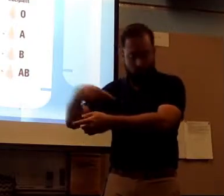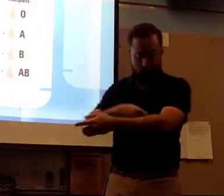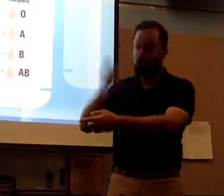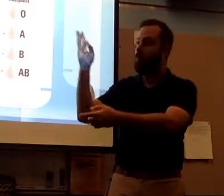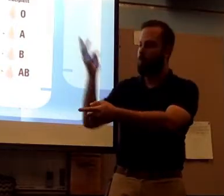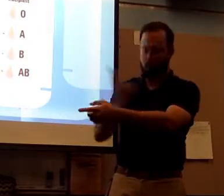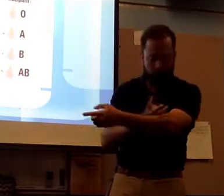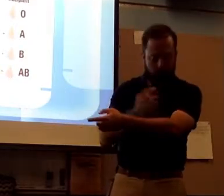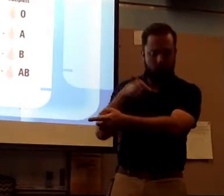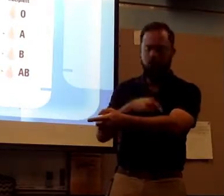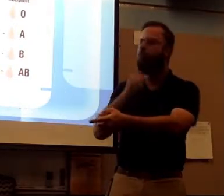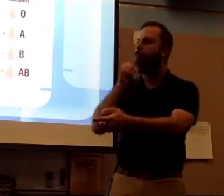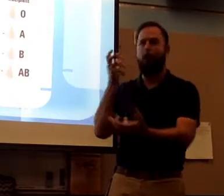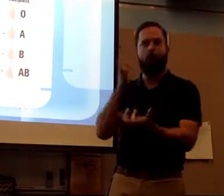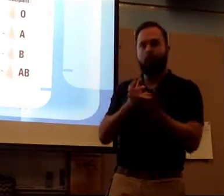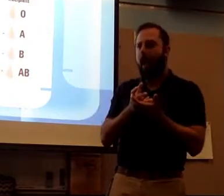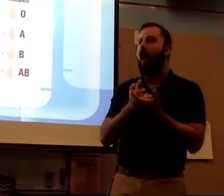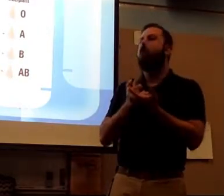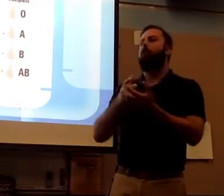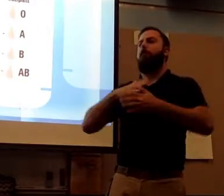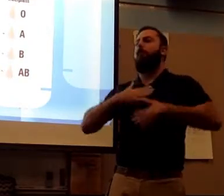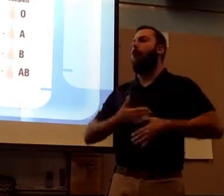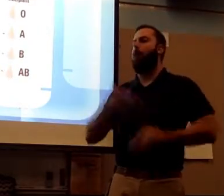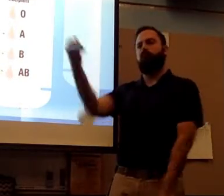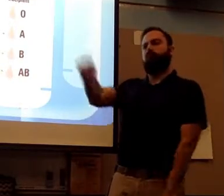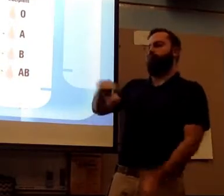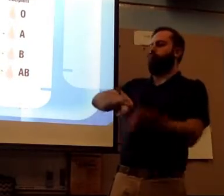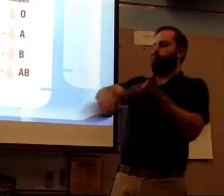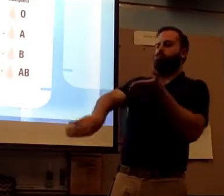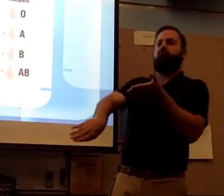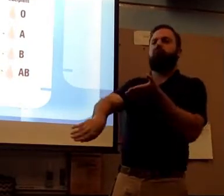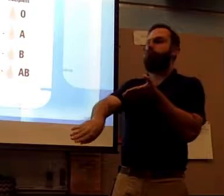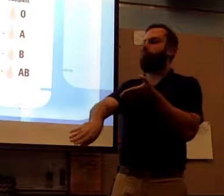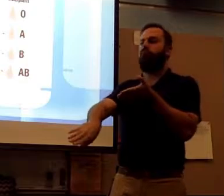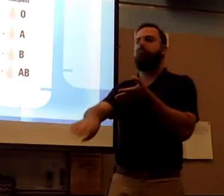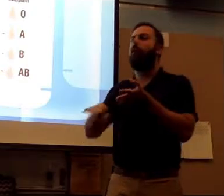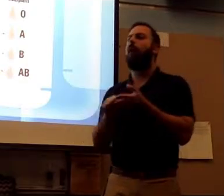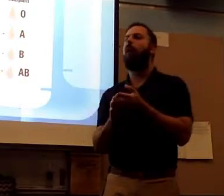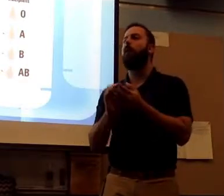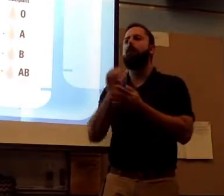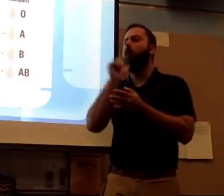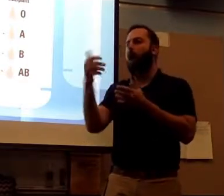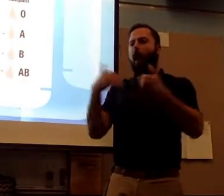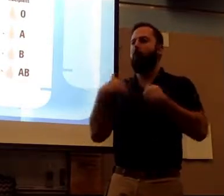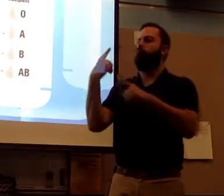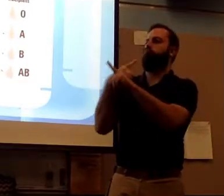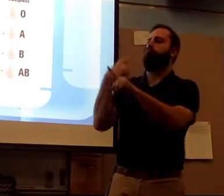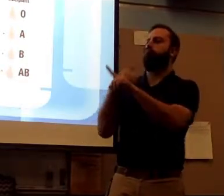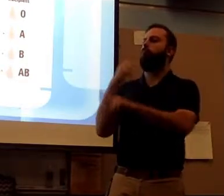and it will reject that transplant because it doesn't have those antigens to